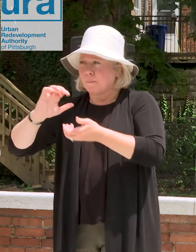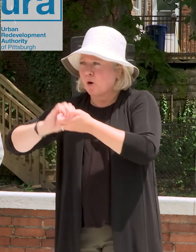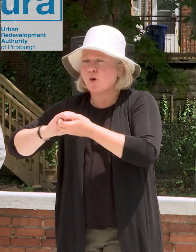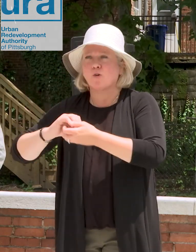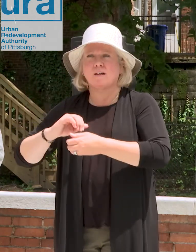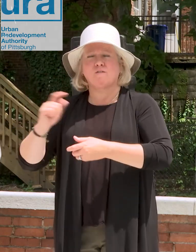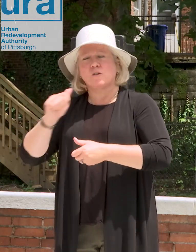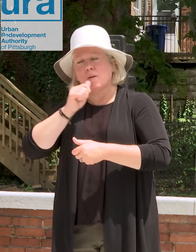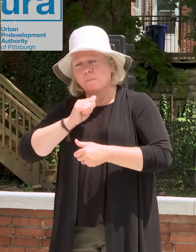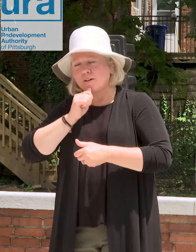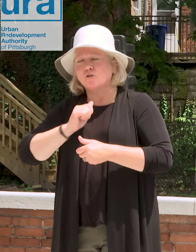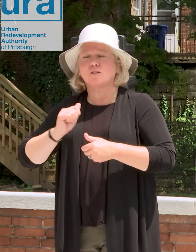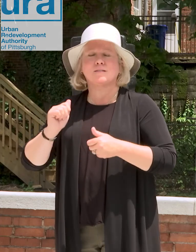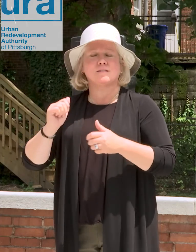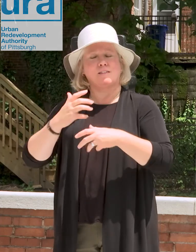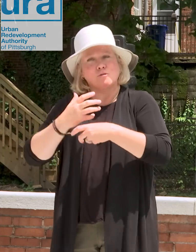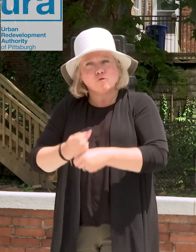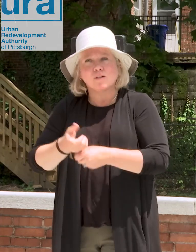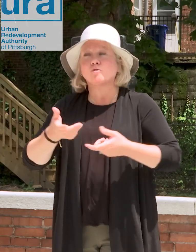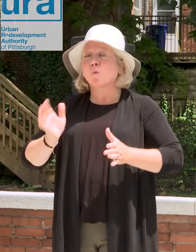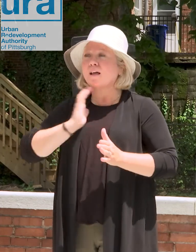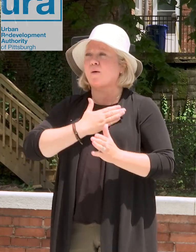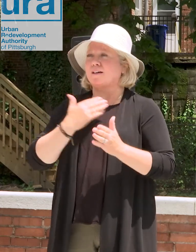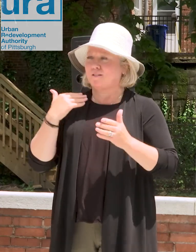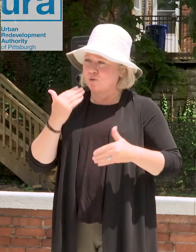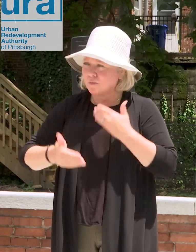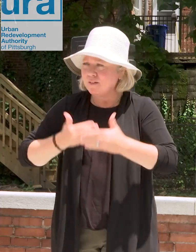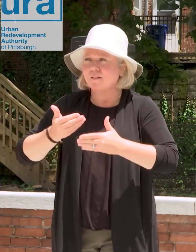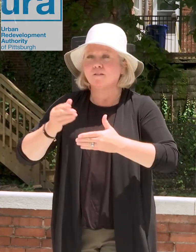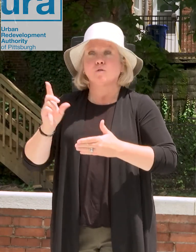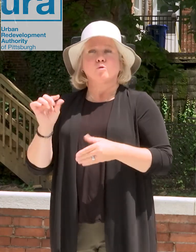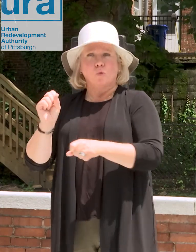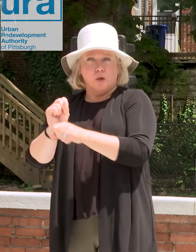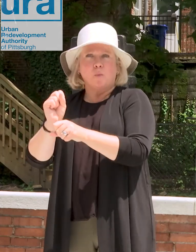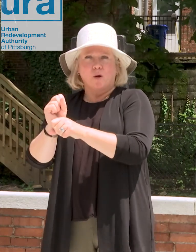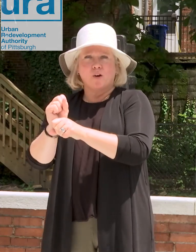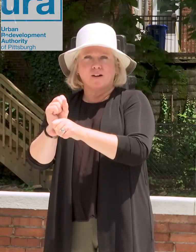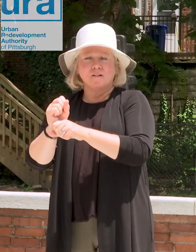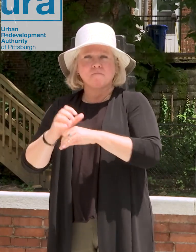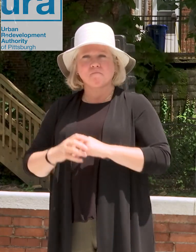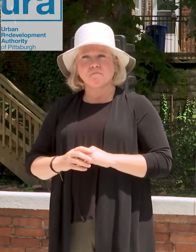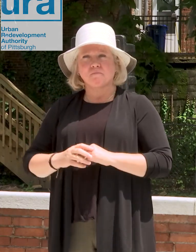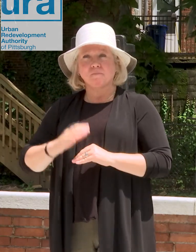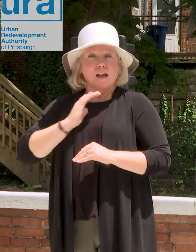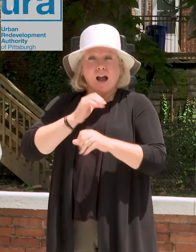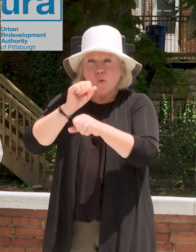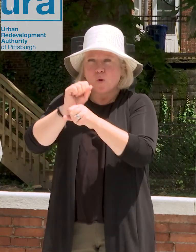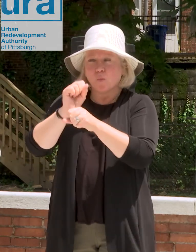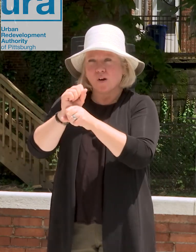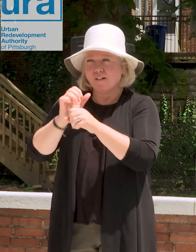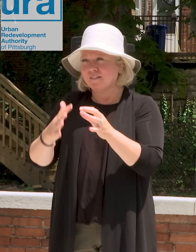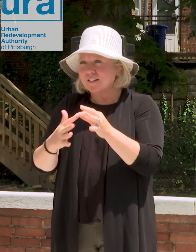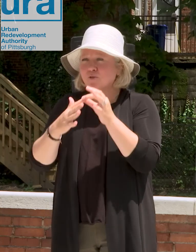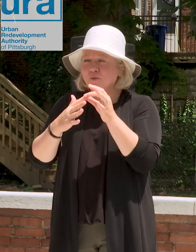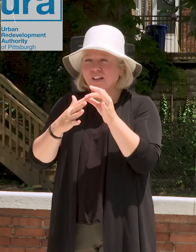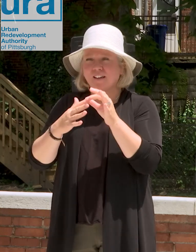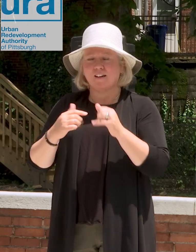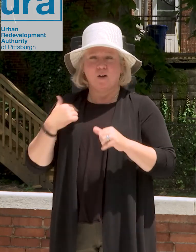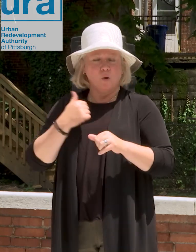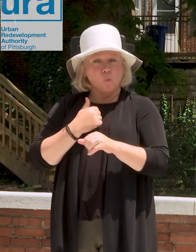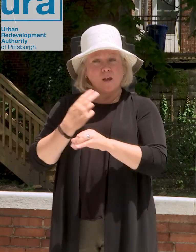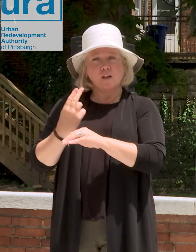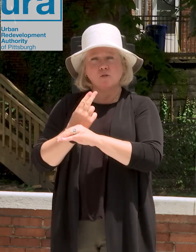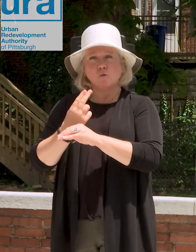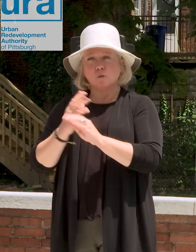their trust in allowing us to be able to get this work done for them. But we also want to share with you that the work that we do is kind of unique. We use